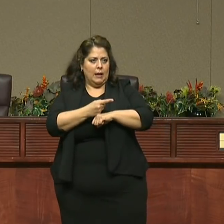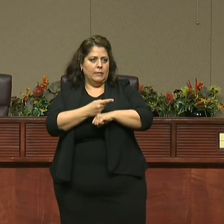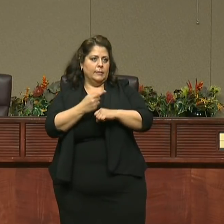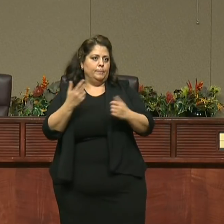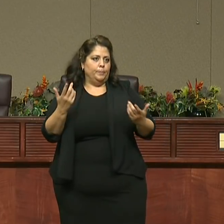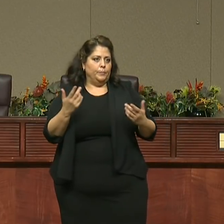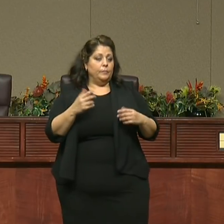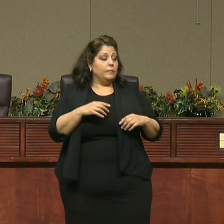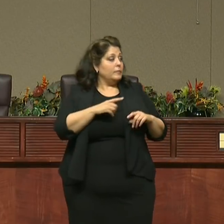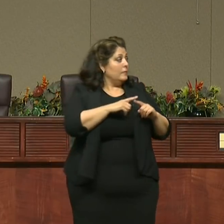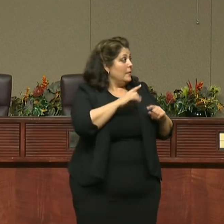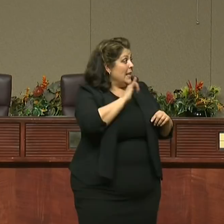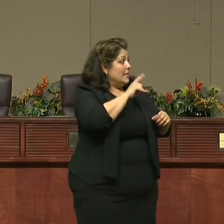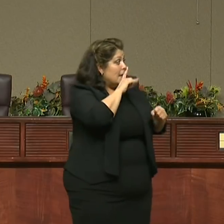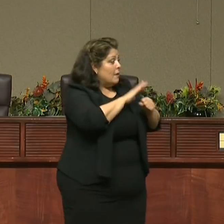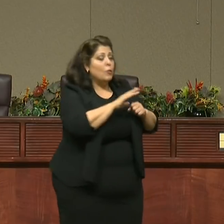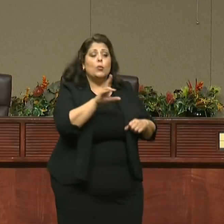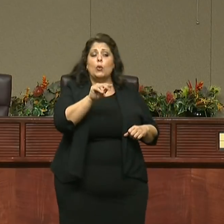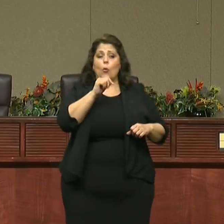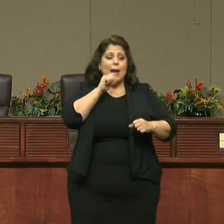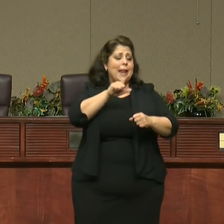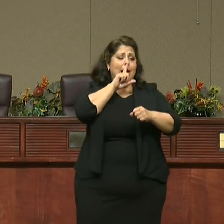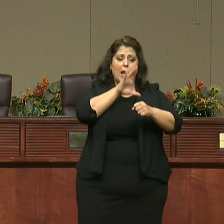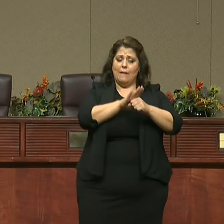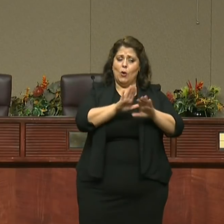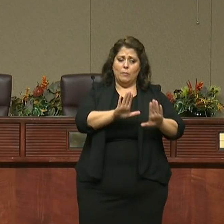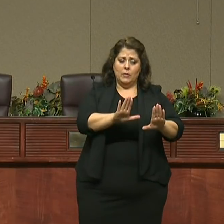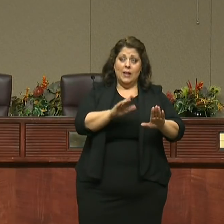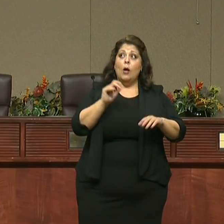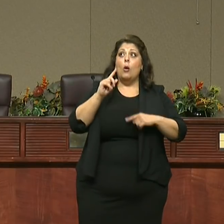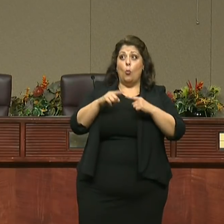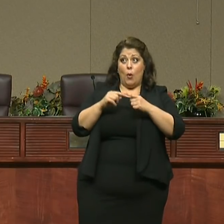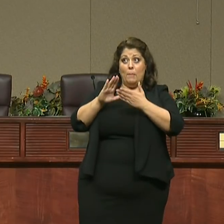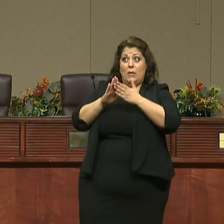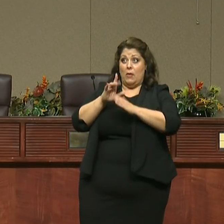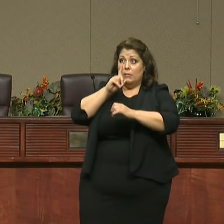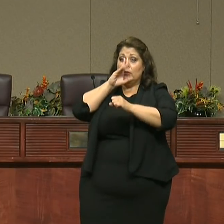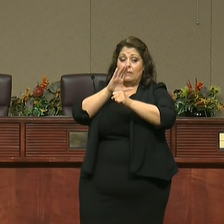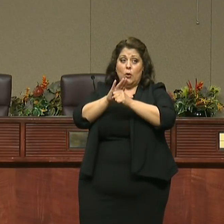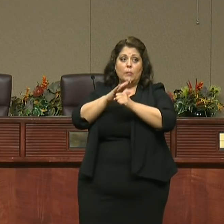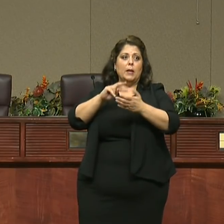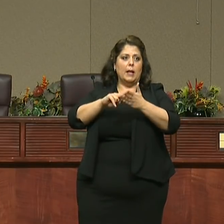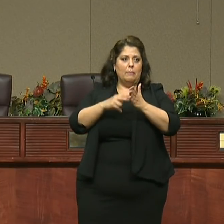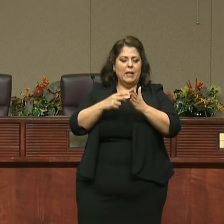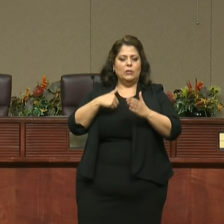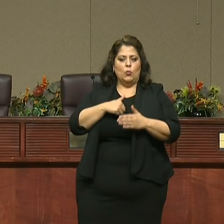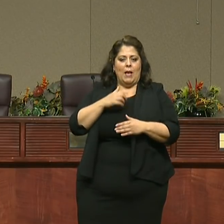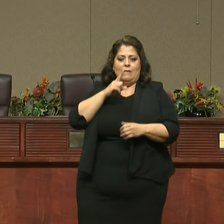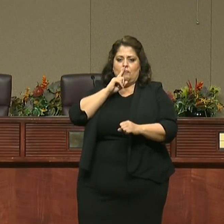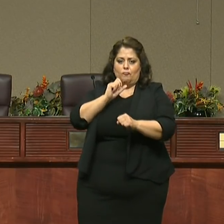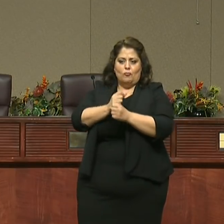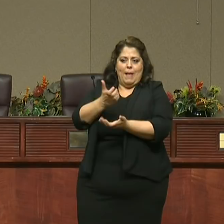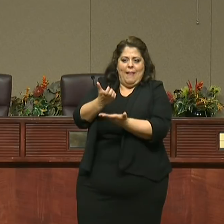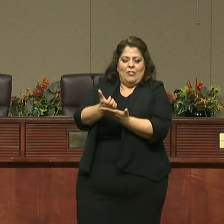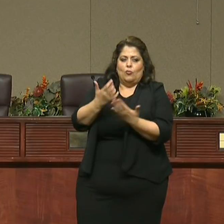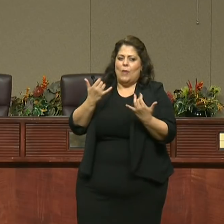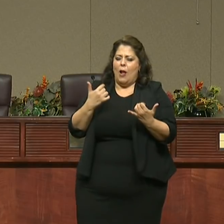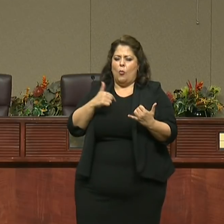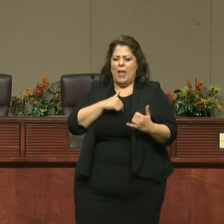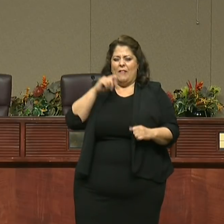did. No, not confirmed yet. When it gets confirmed, is that we have solid evidence. We only have theories right